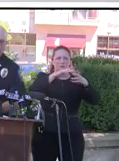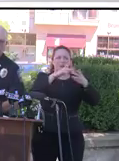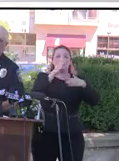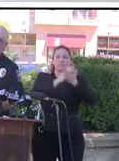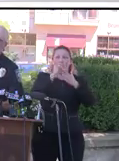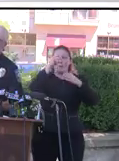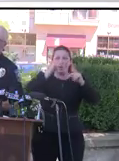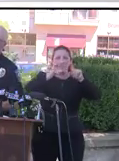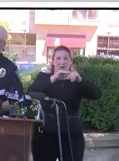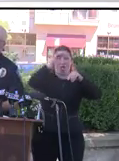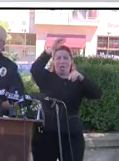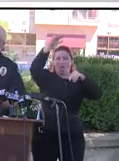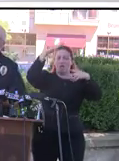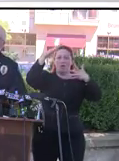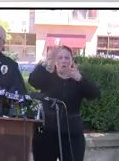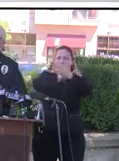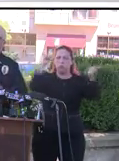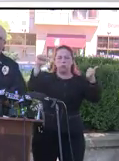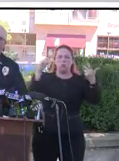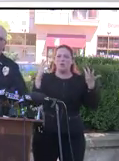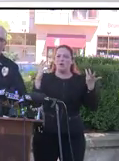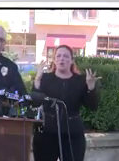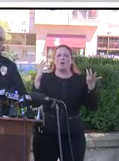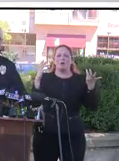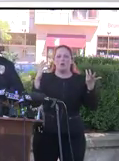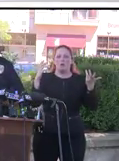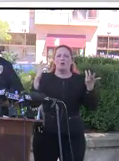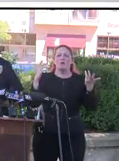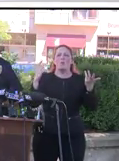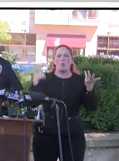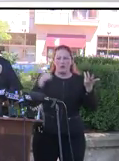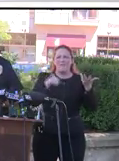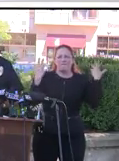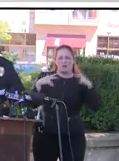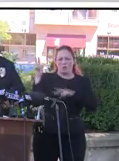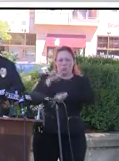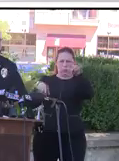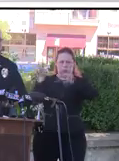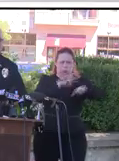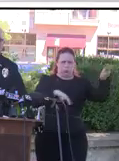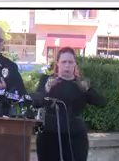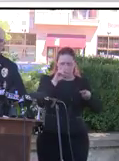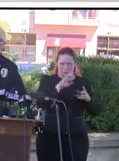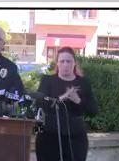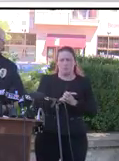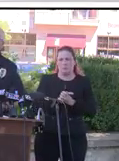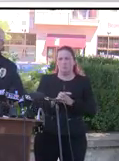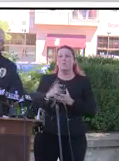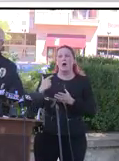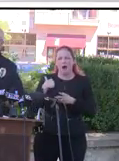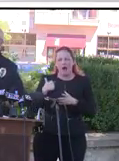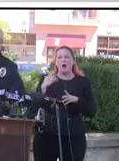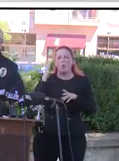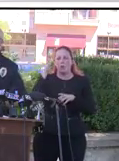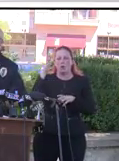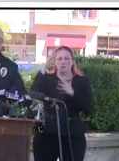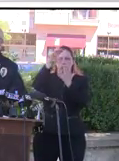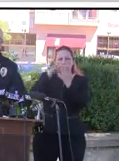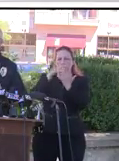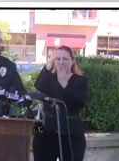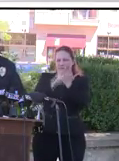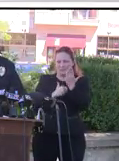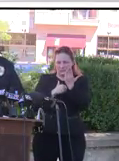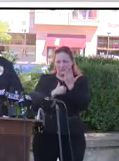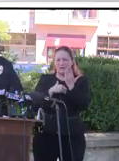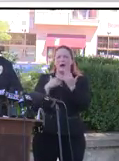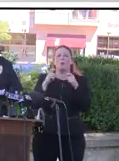been completely destroyed. I will be providing a list and we'll send that out via electronic mail